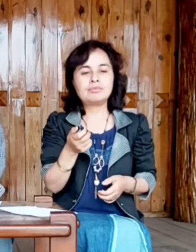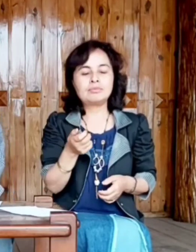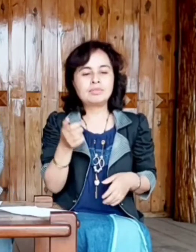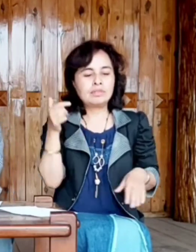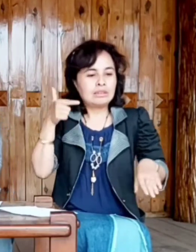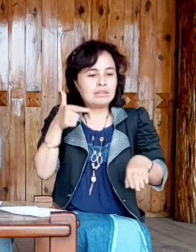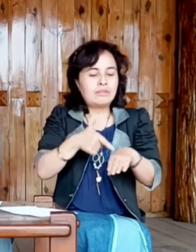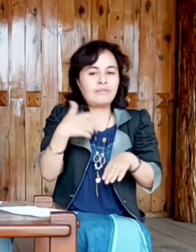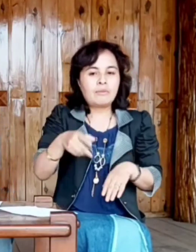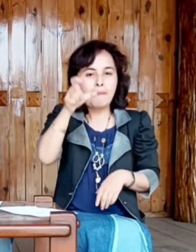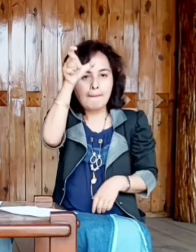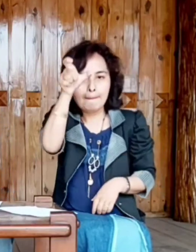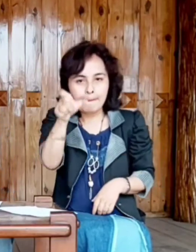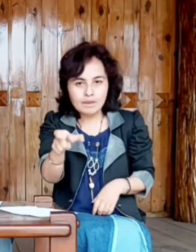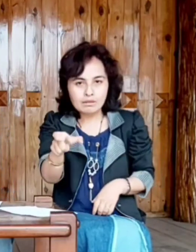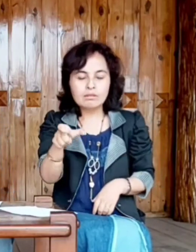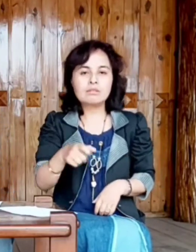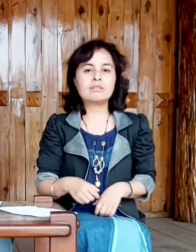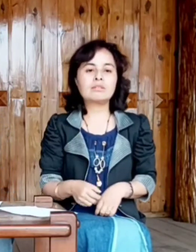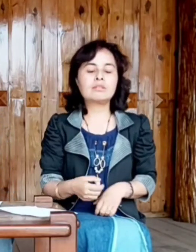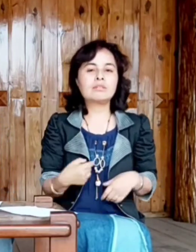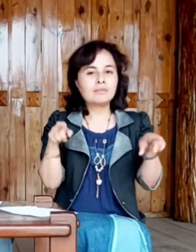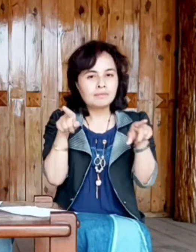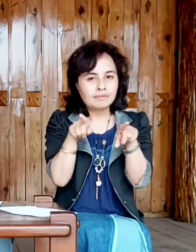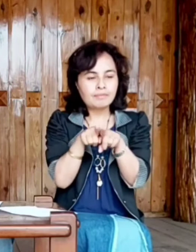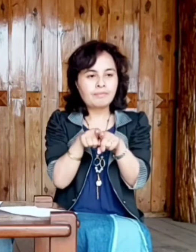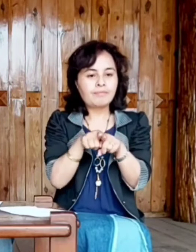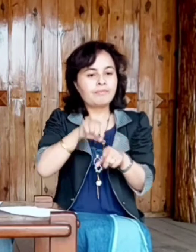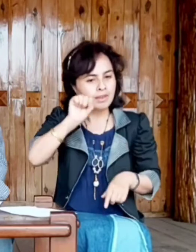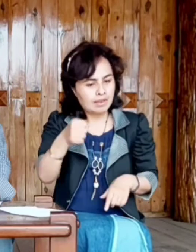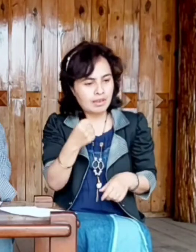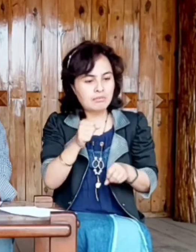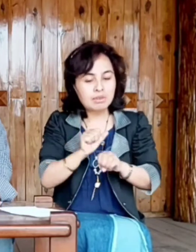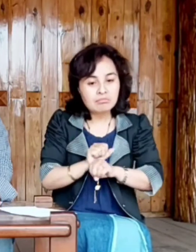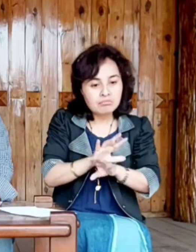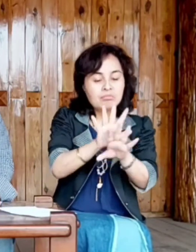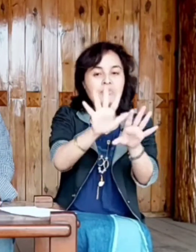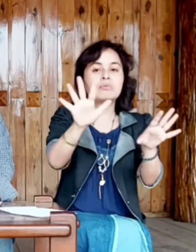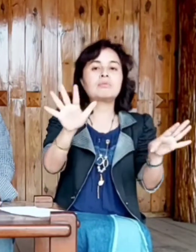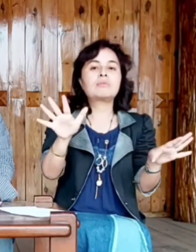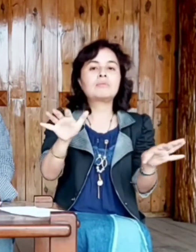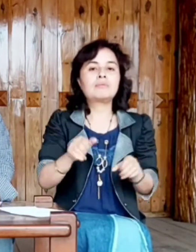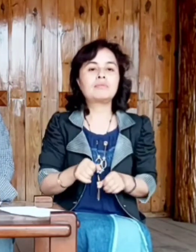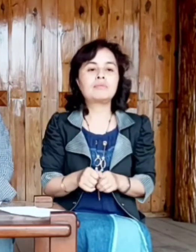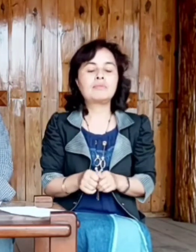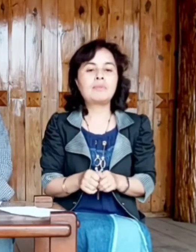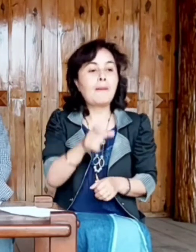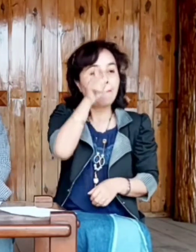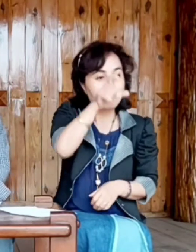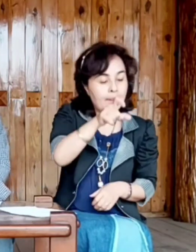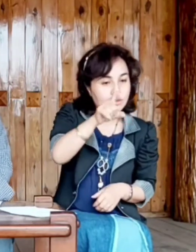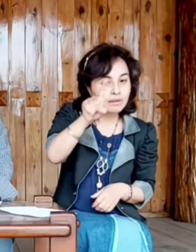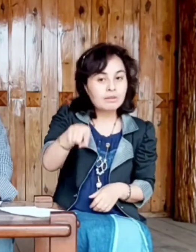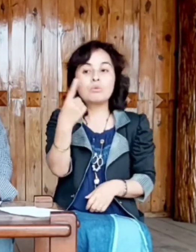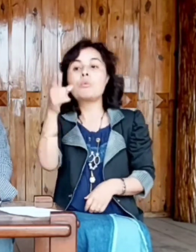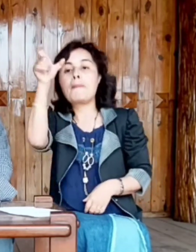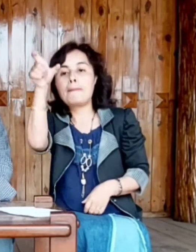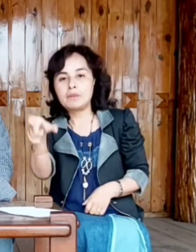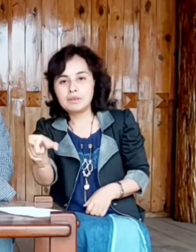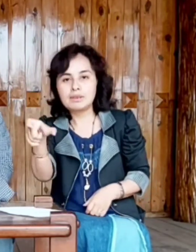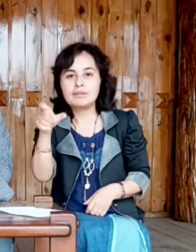infected persons and can be transmitted from person to person.